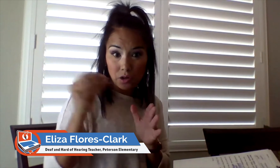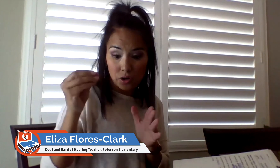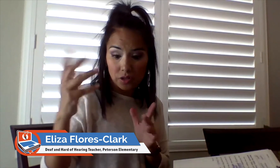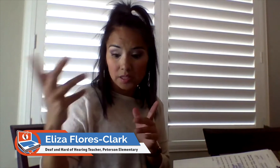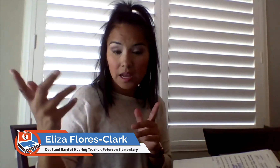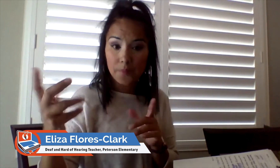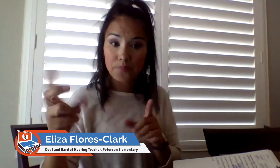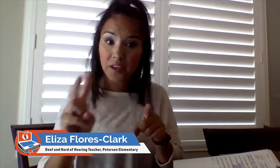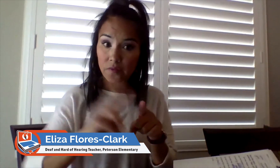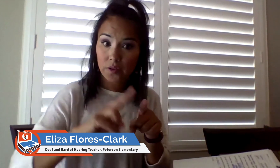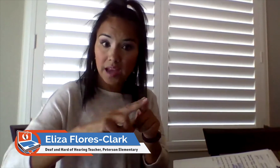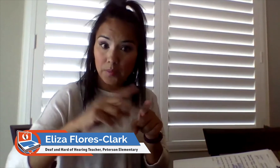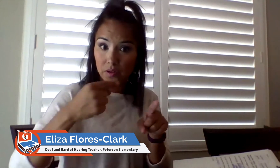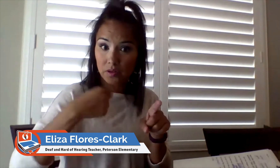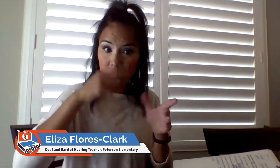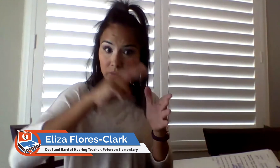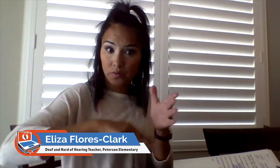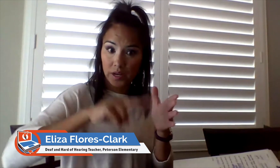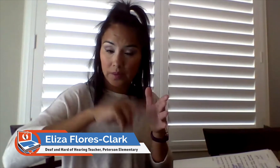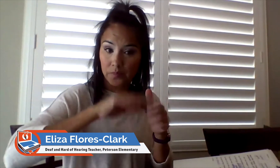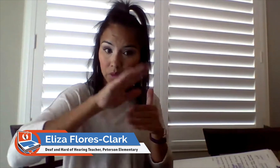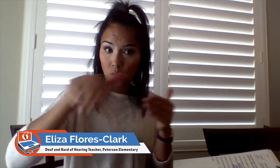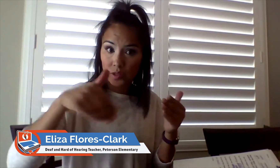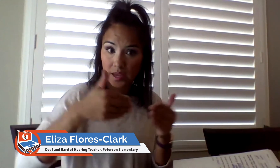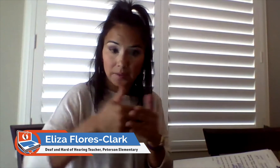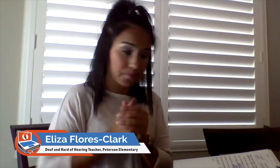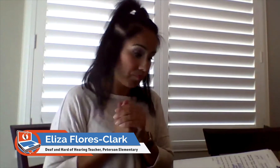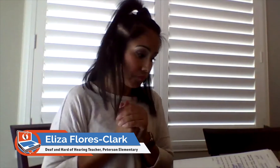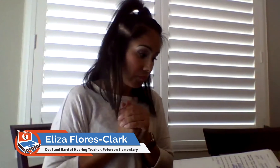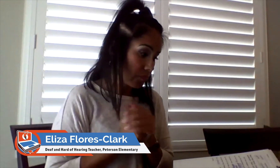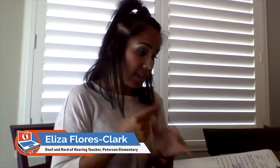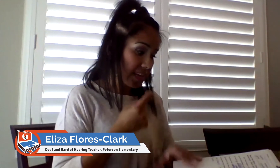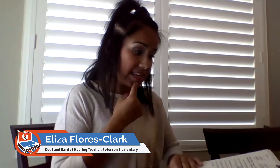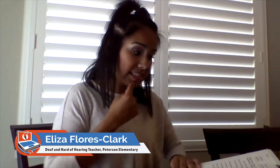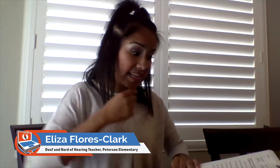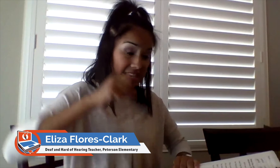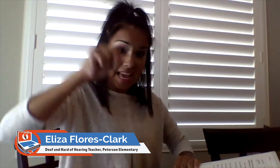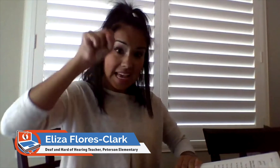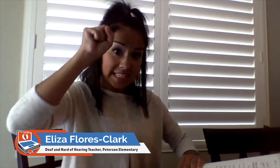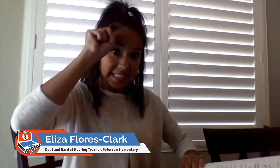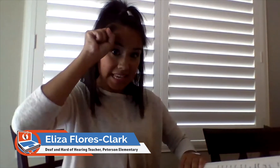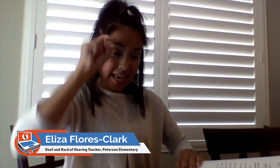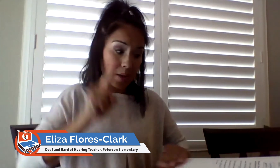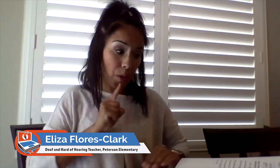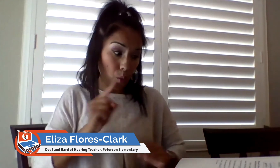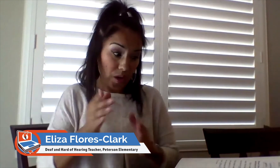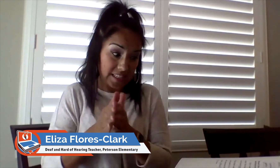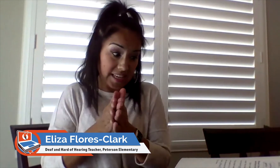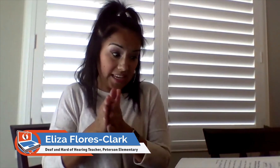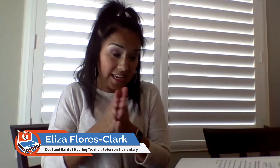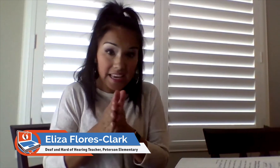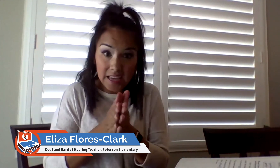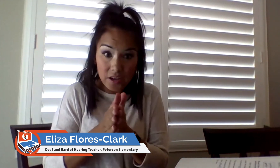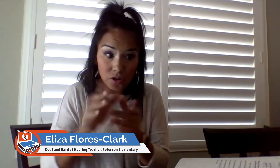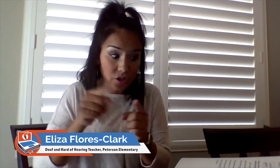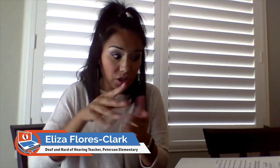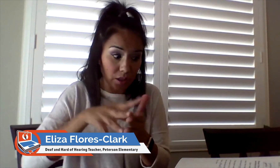learned vocabulary. So I'm going to read it, the whole thing. It says, Sam was eager to